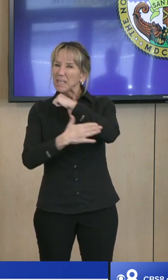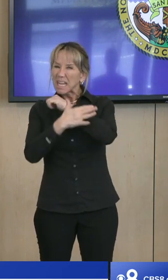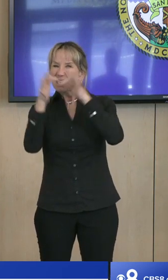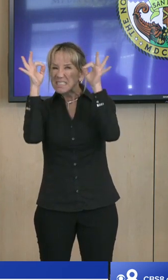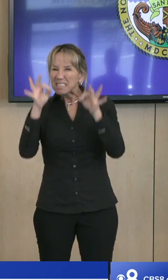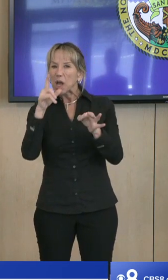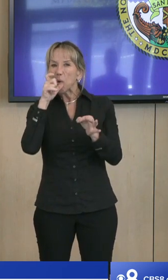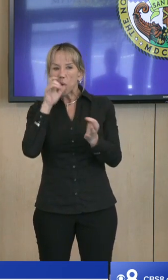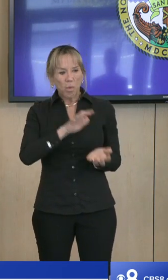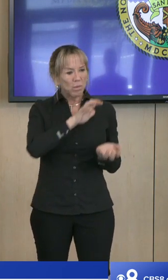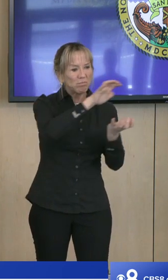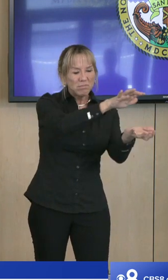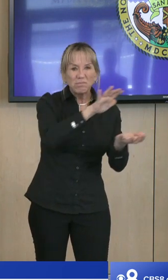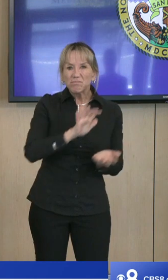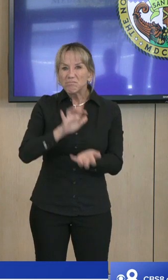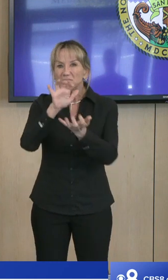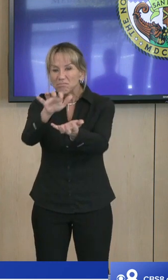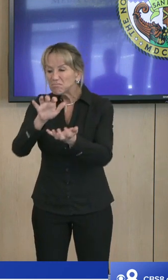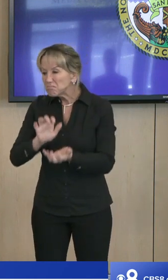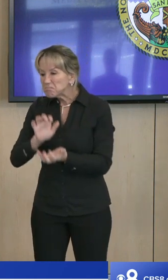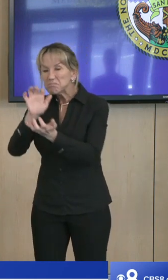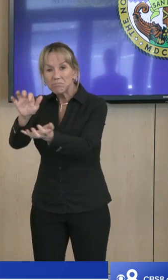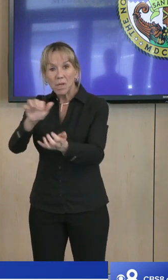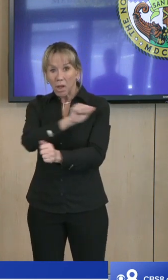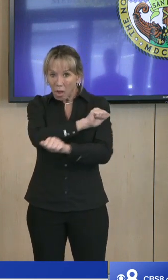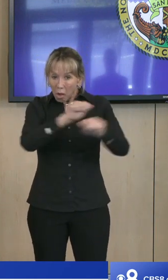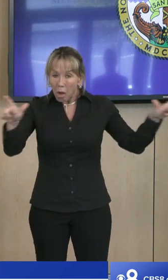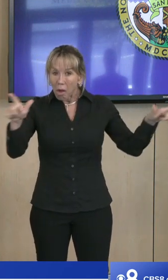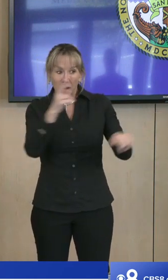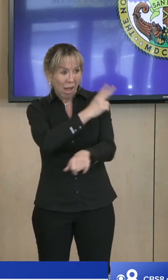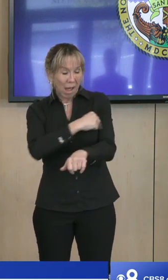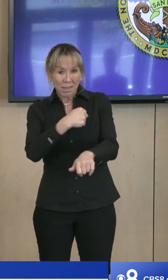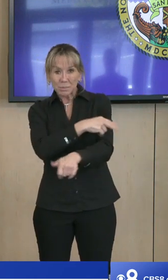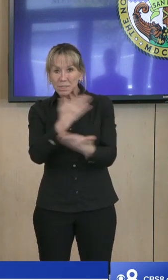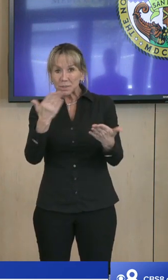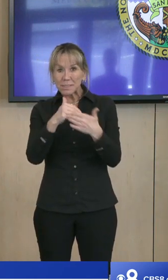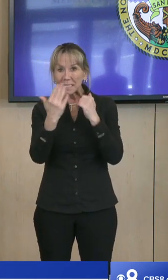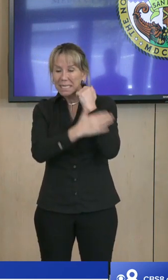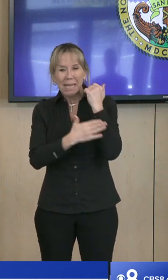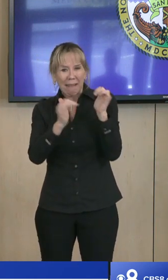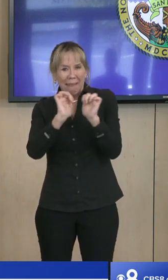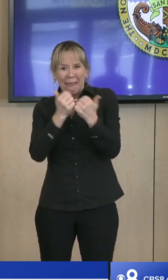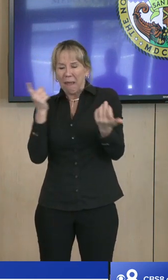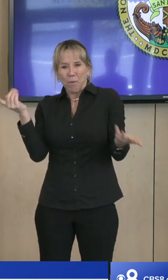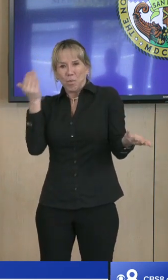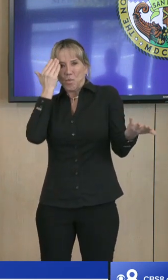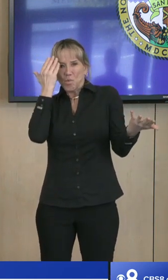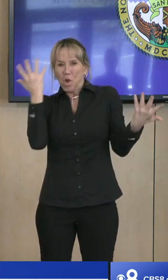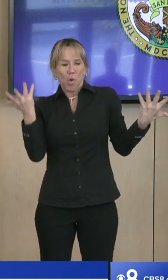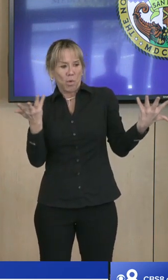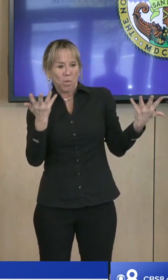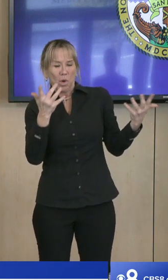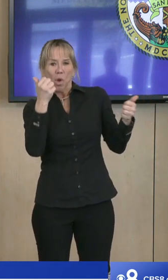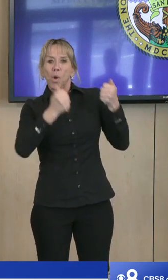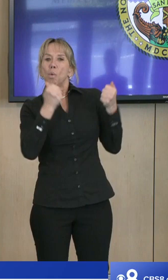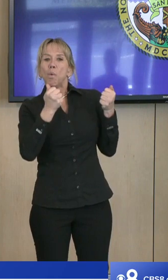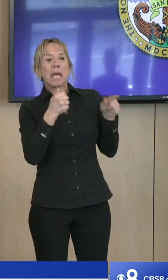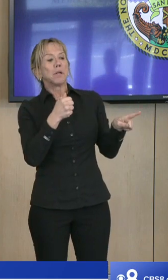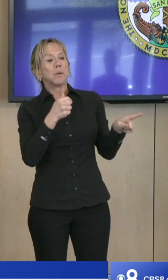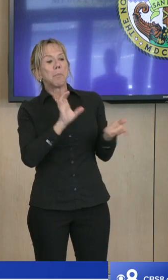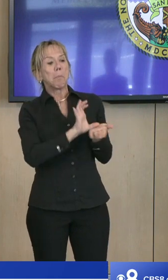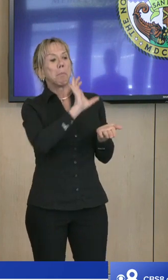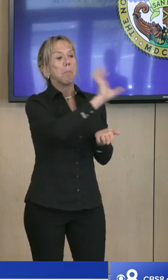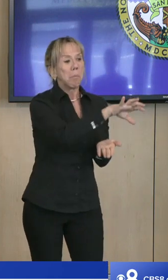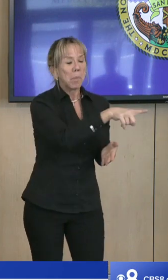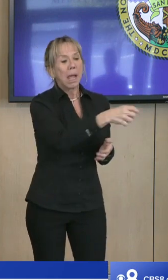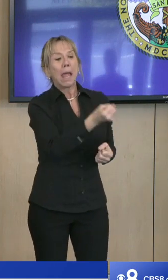those respirators to all the hospitals in the county? How do you decide mathematically, for example, which hospital gets how